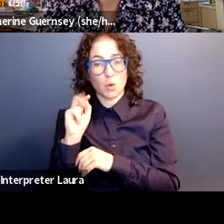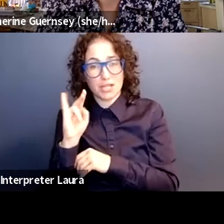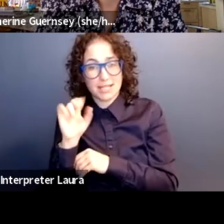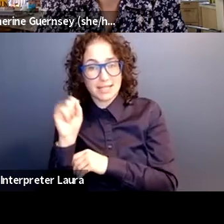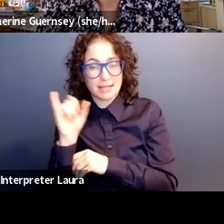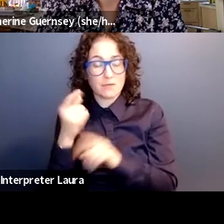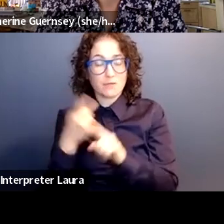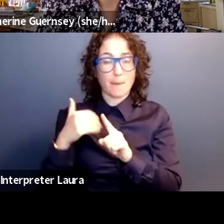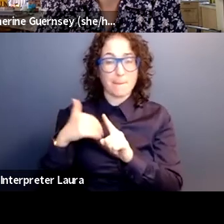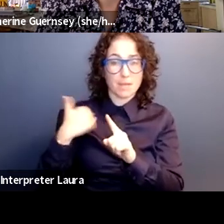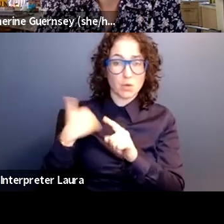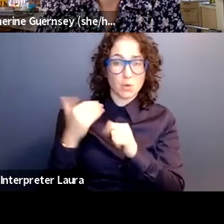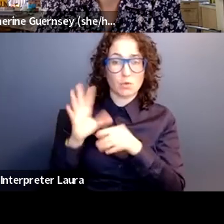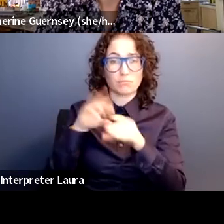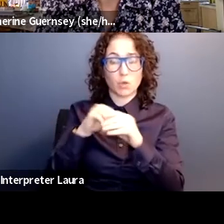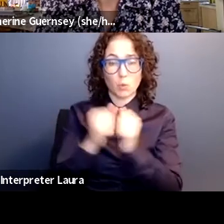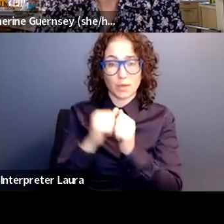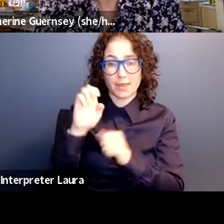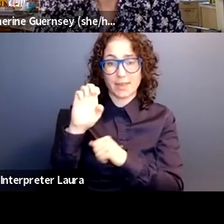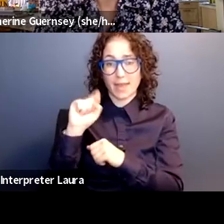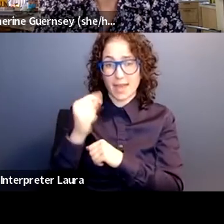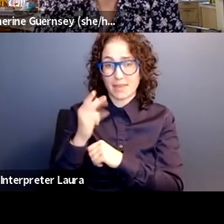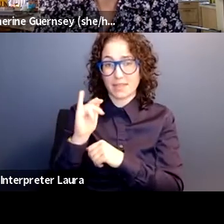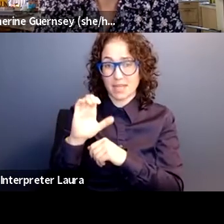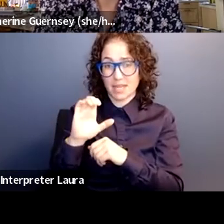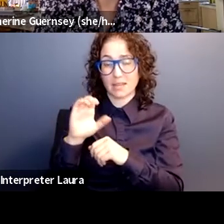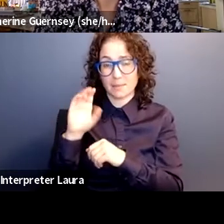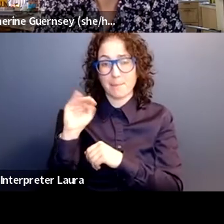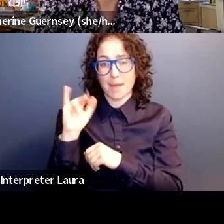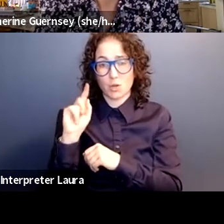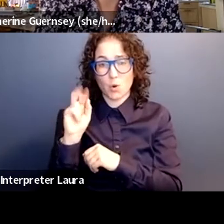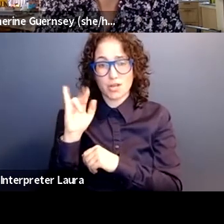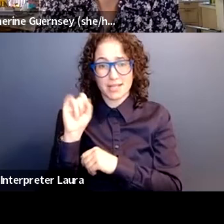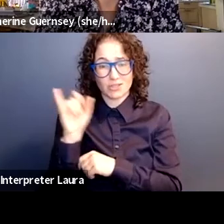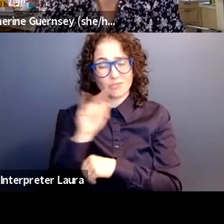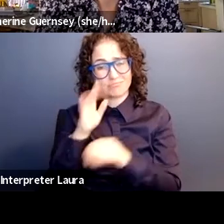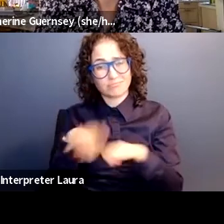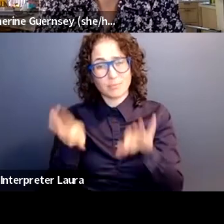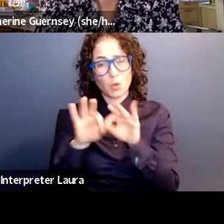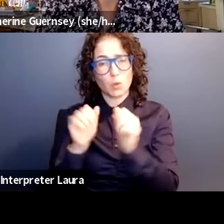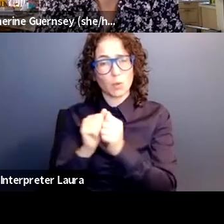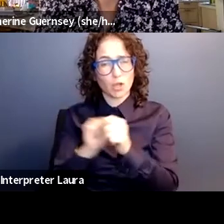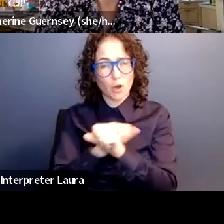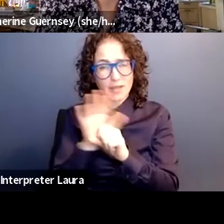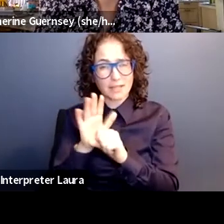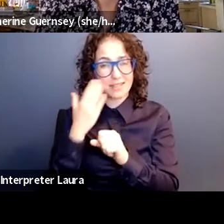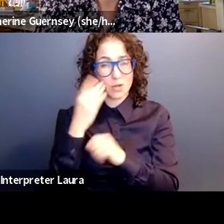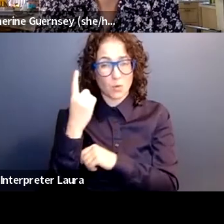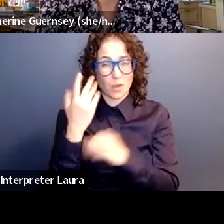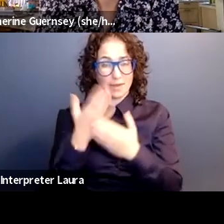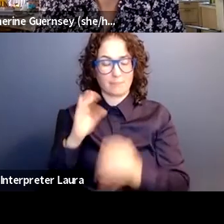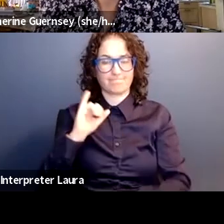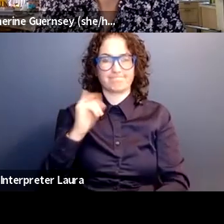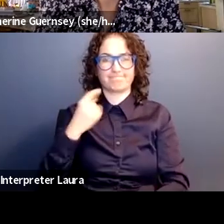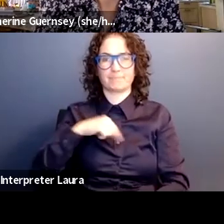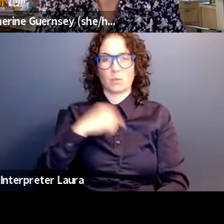from youth belonging to ethnic minorities. And I think that this is important because with COVID-19, one of the things that we